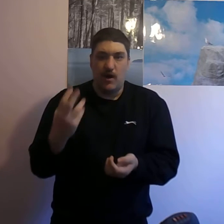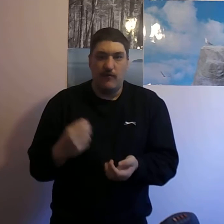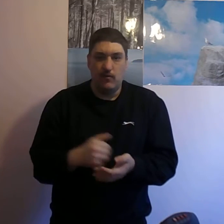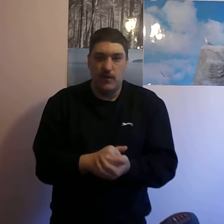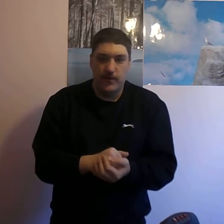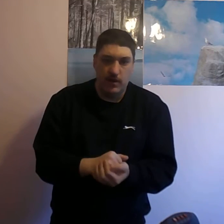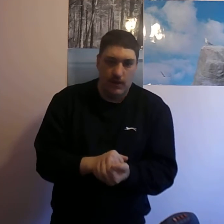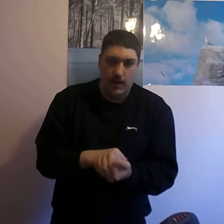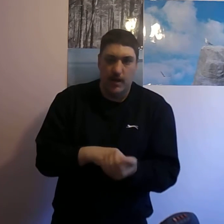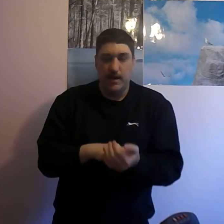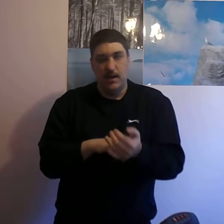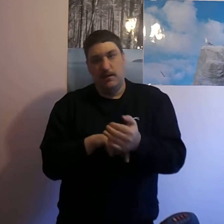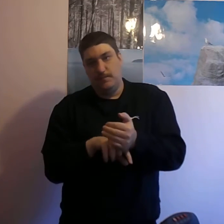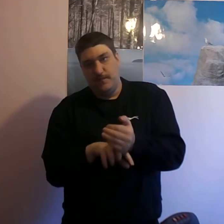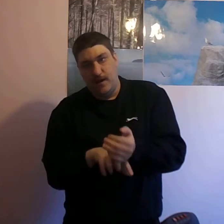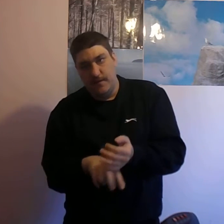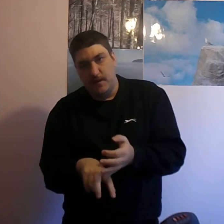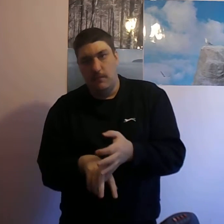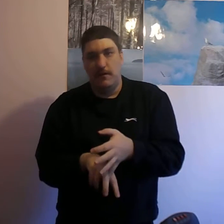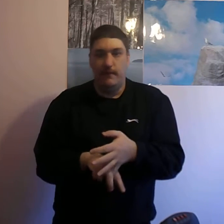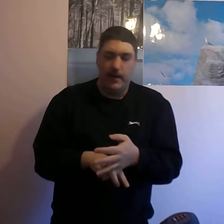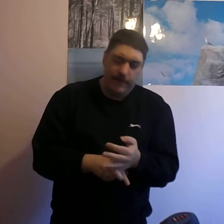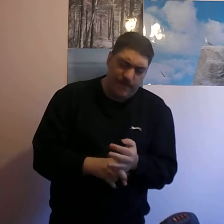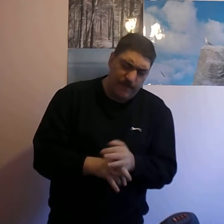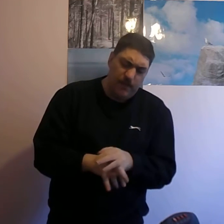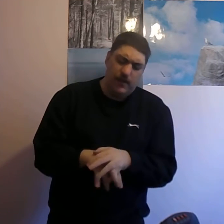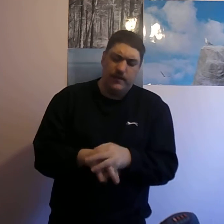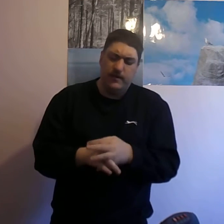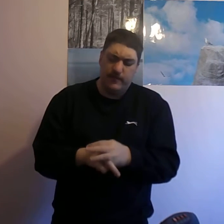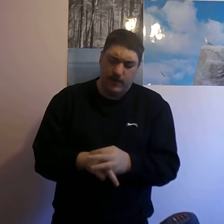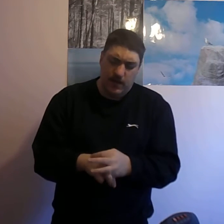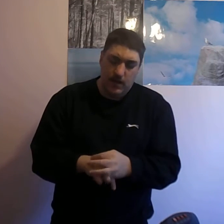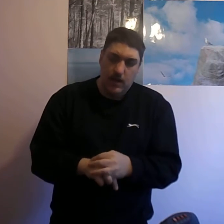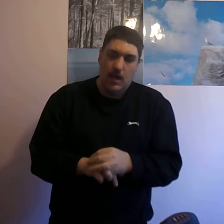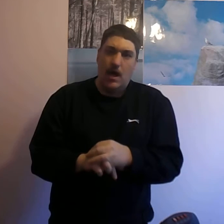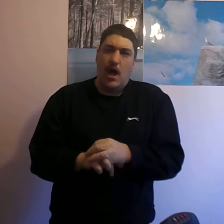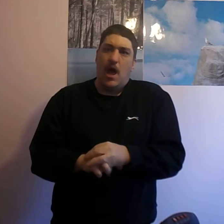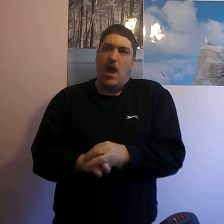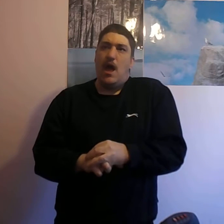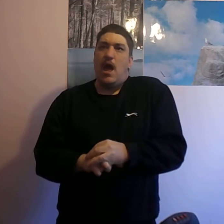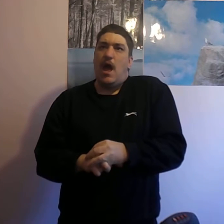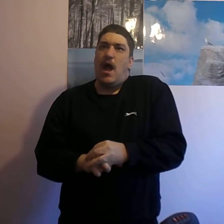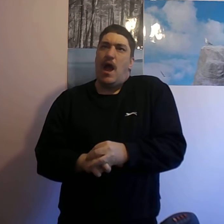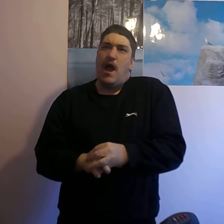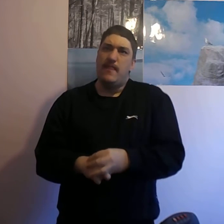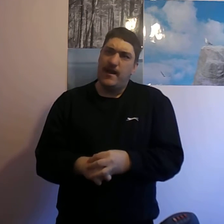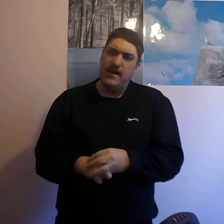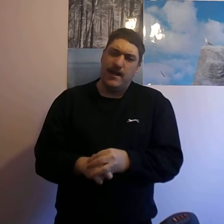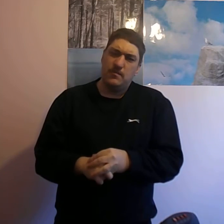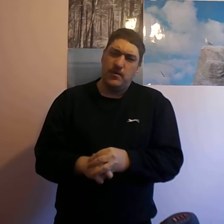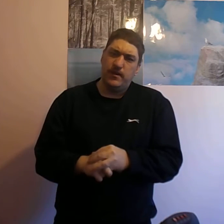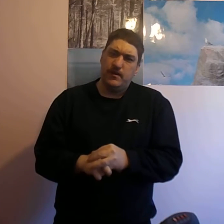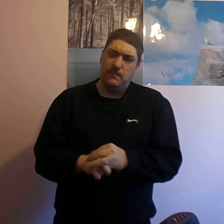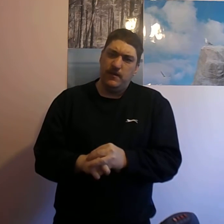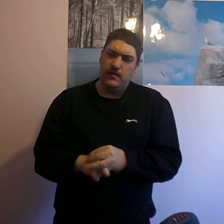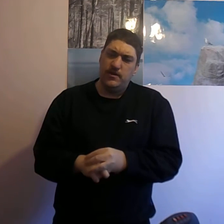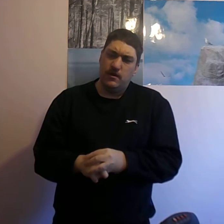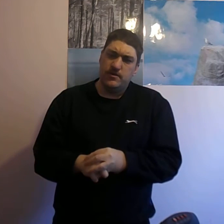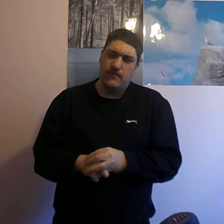travels with you, and then he provides the comic relief and the idiocy, and then he gets put in charge of the